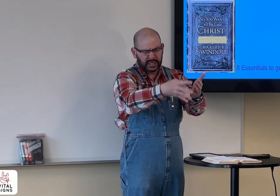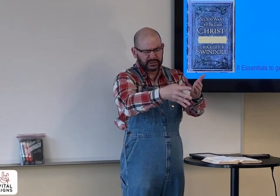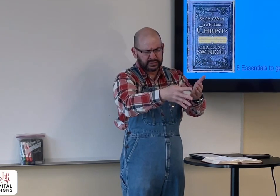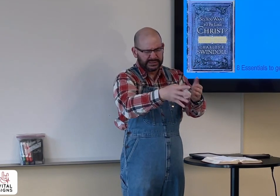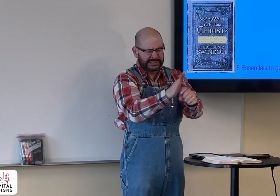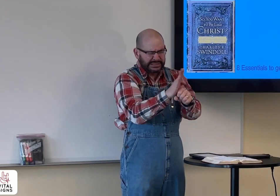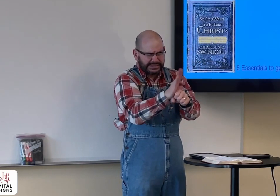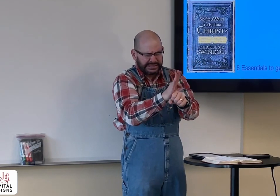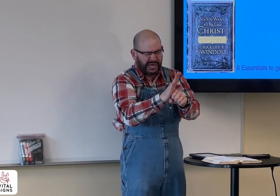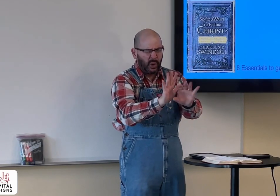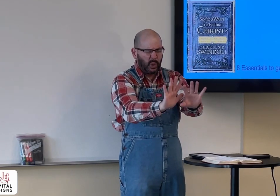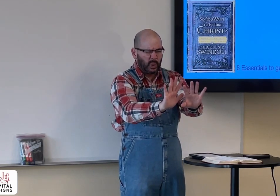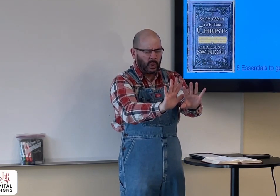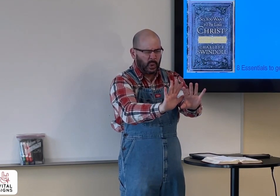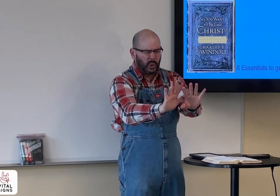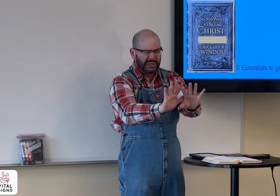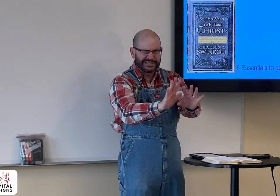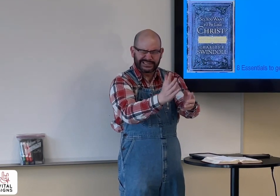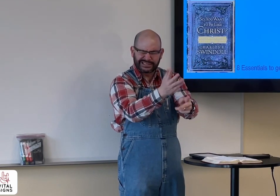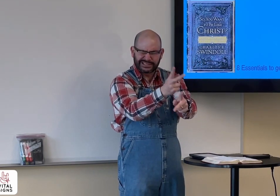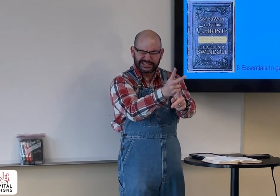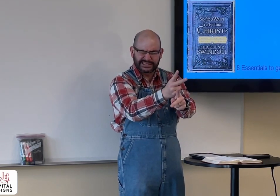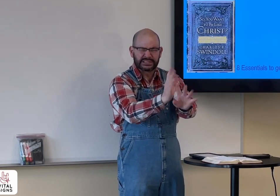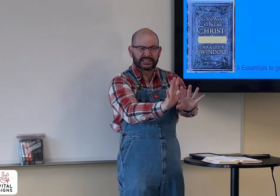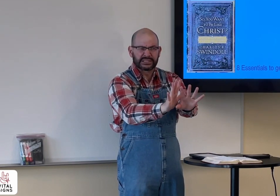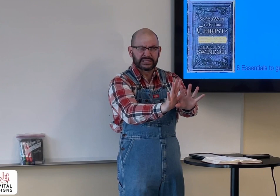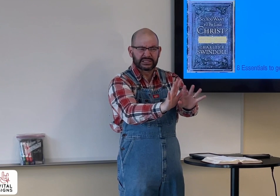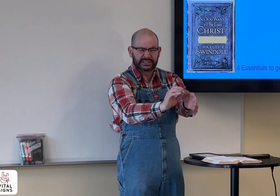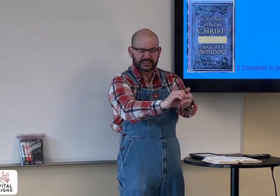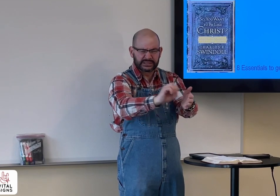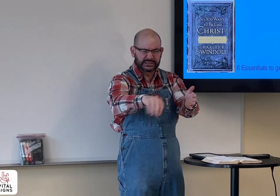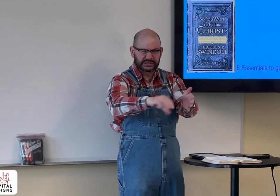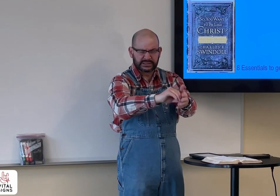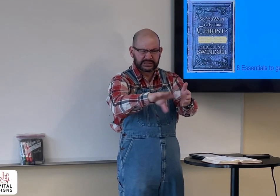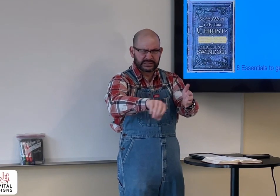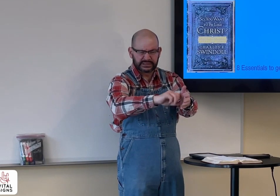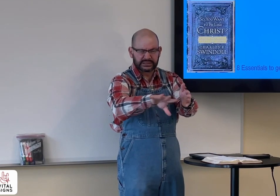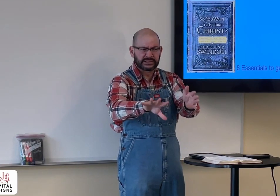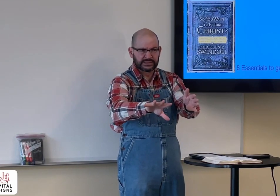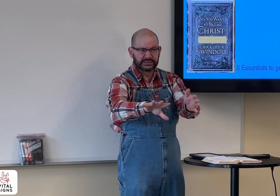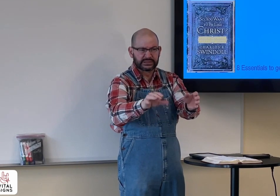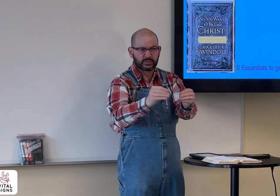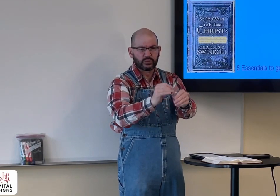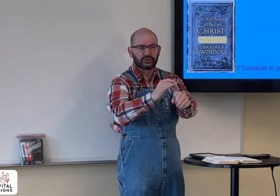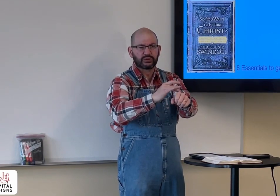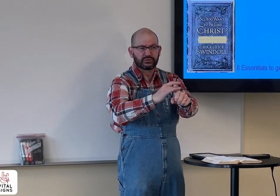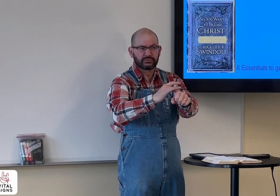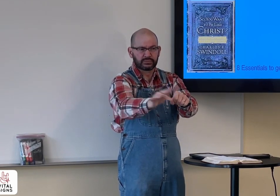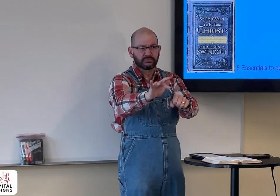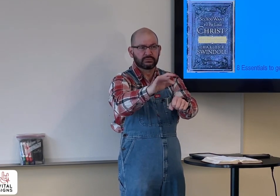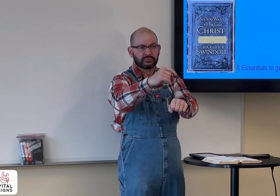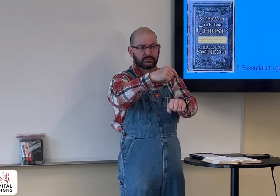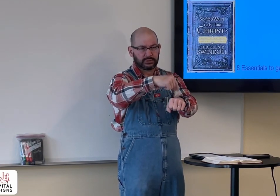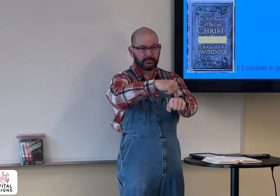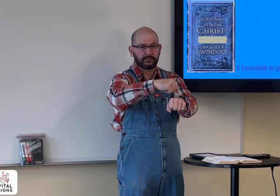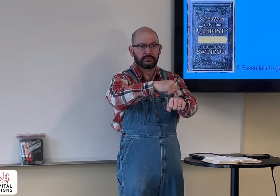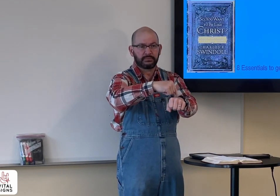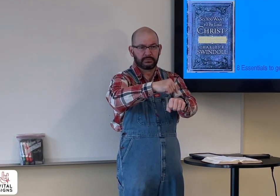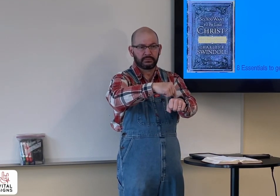You know, this looking at our schedule and finding how busy we are, and we just got to figure out what to get rid of those things so that you'll